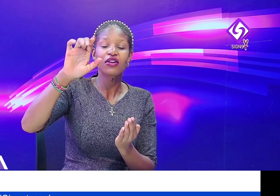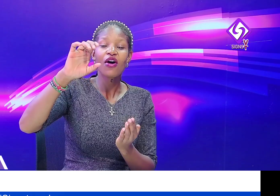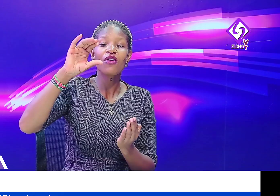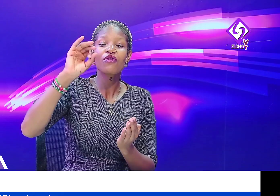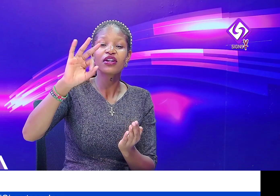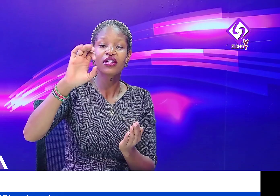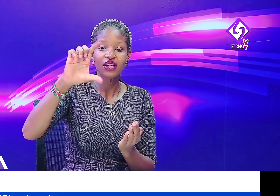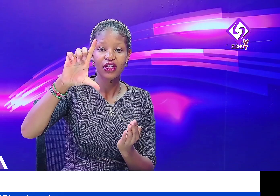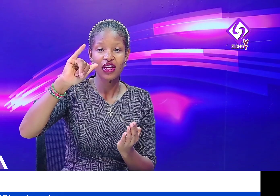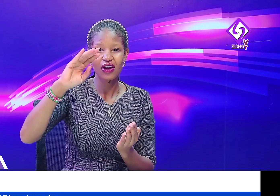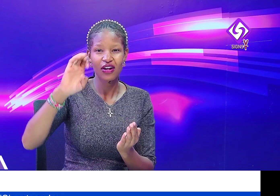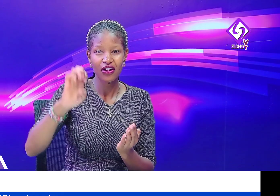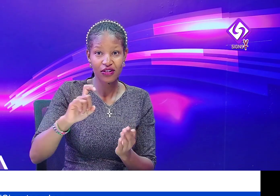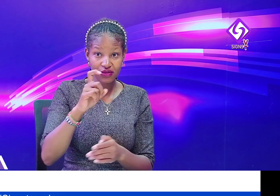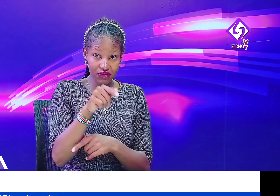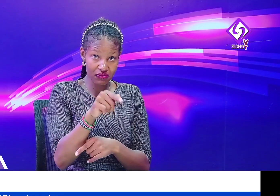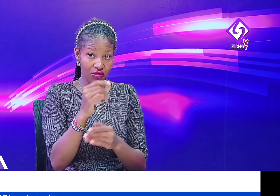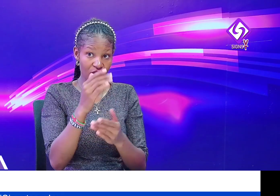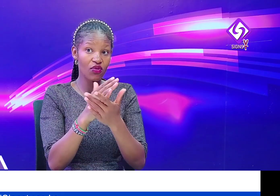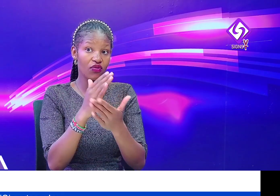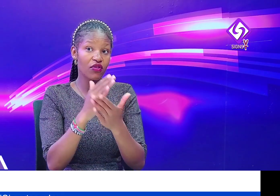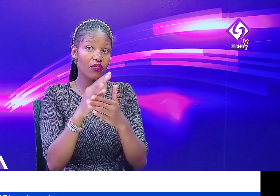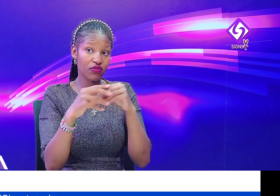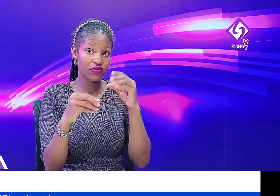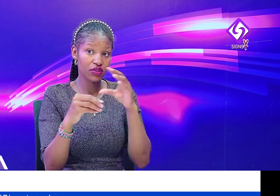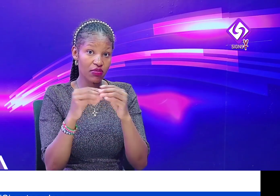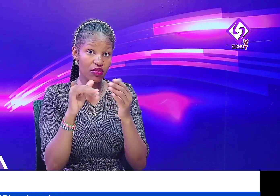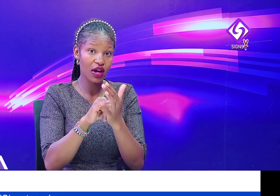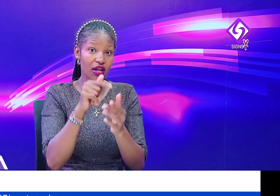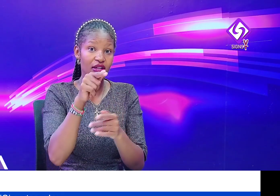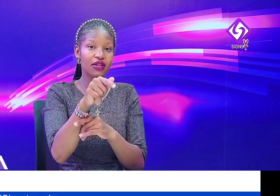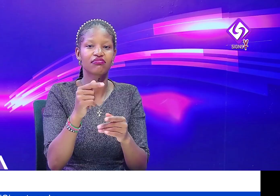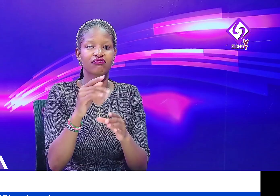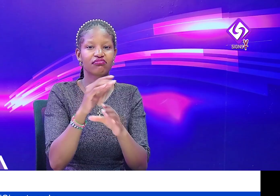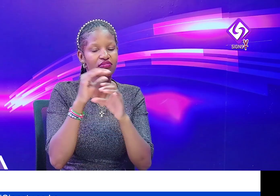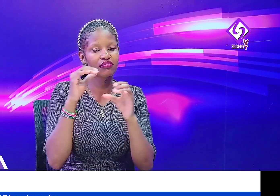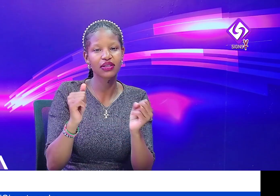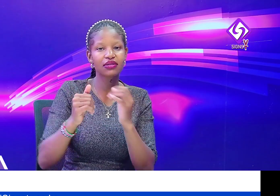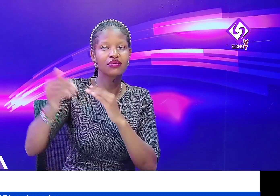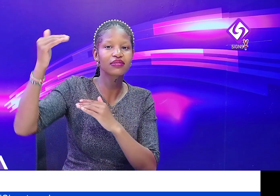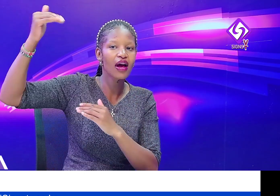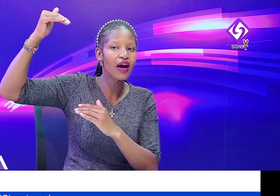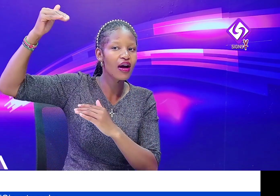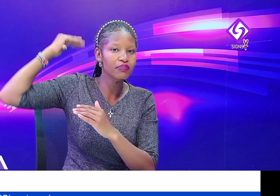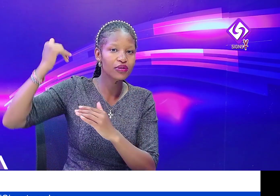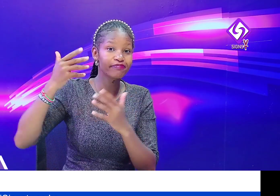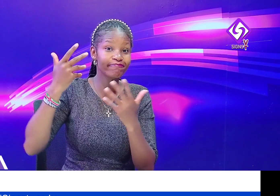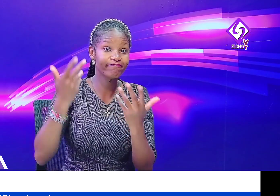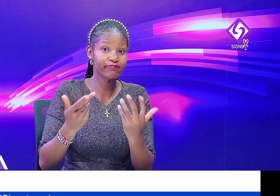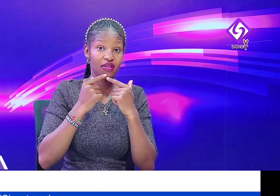In a statement released on Friday, Head of Public Service Felix Koskei confirmed that the President